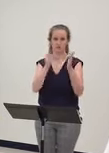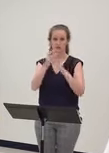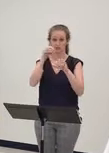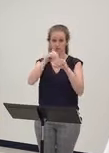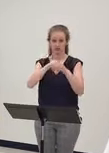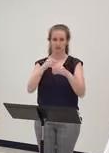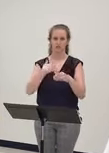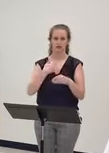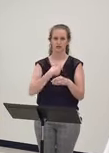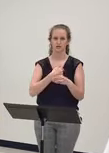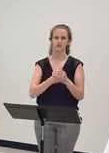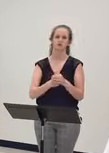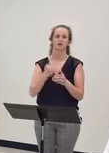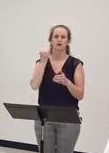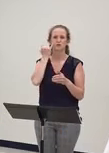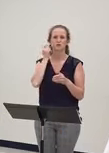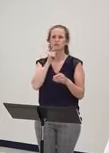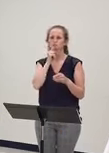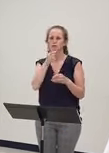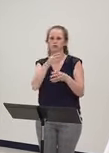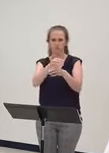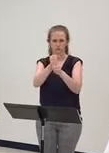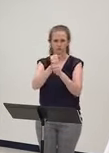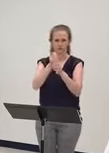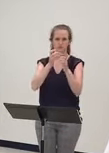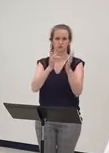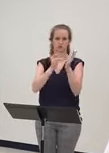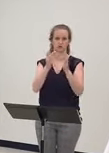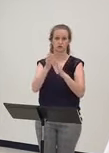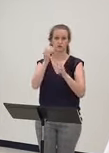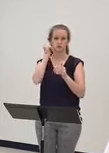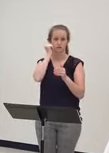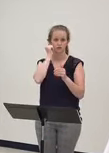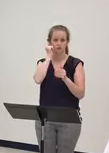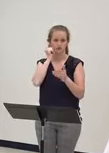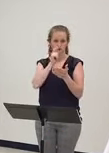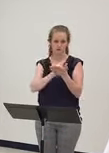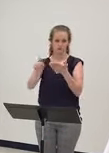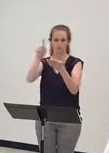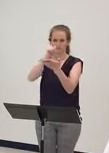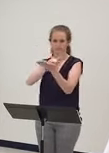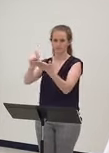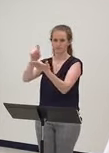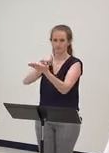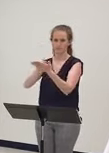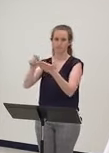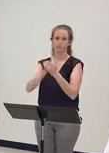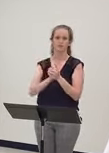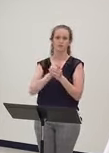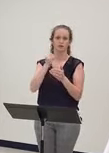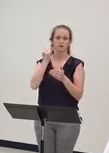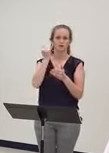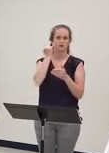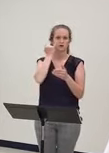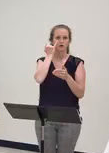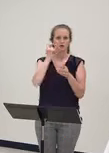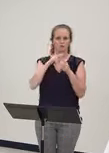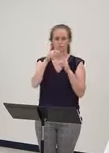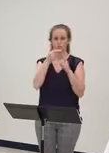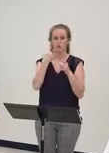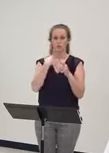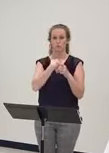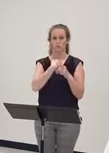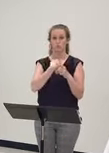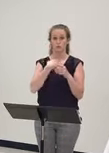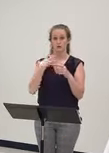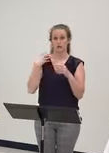we truly receive his life every week, as if when we walk out, we are living the life of Jesus Christ